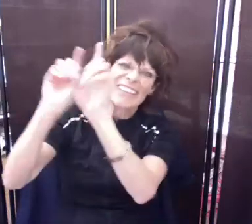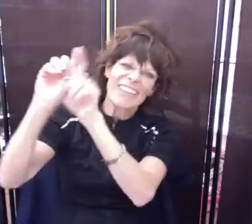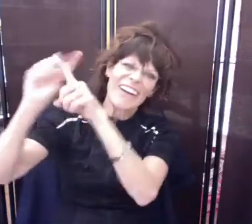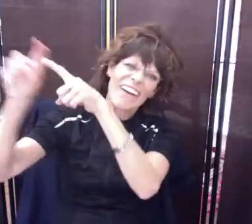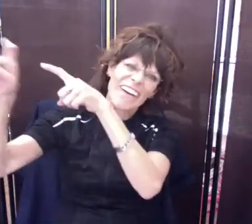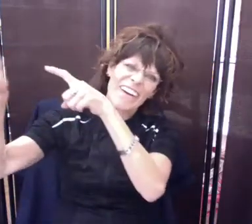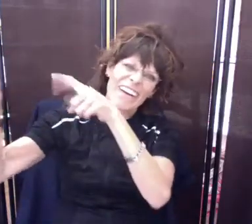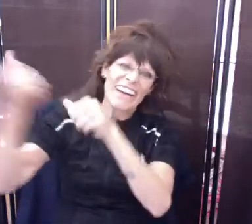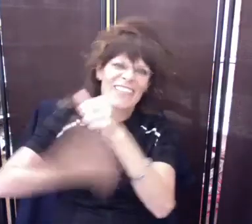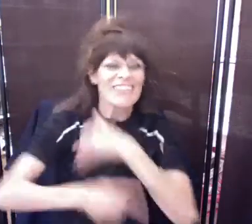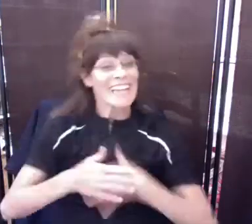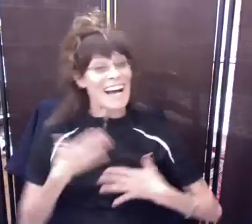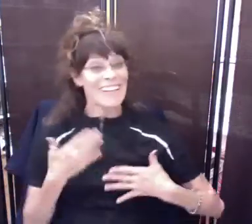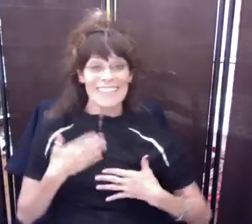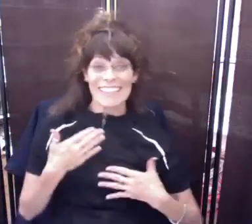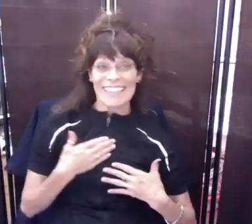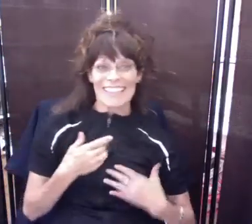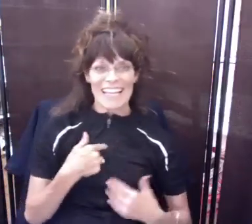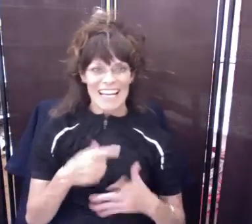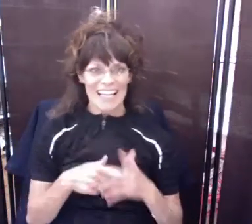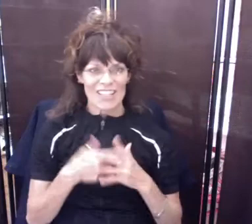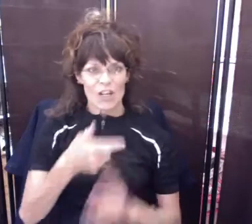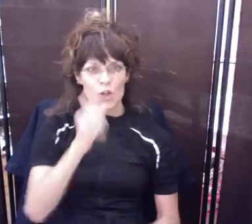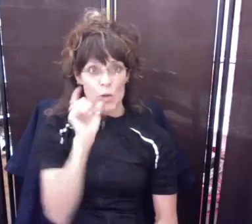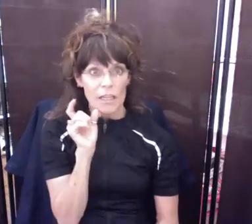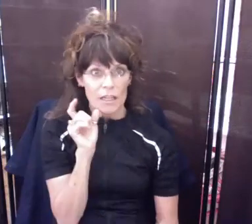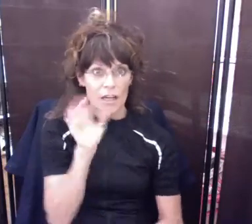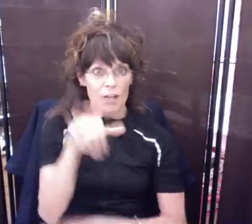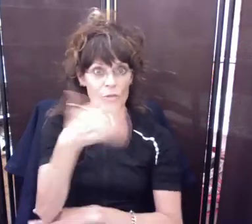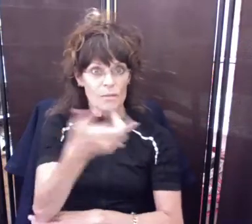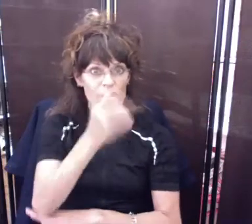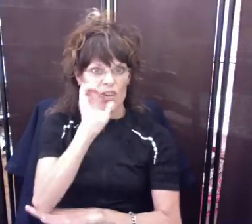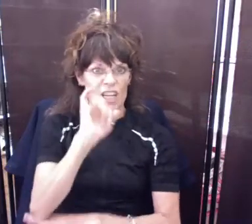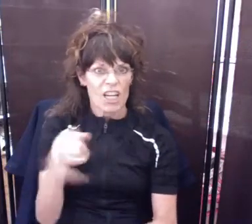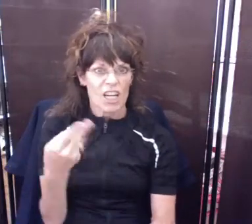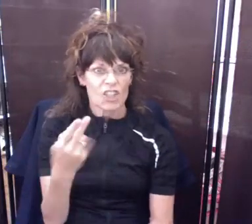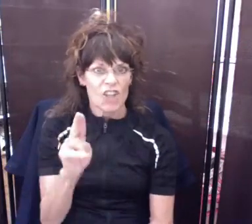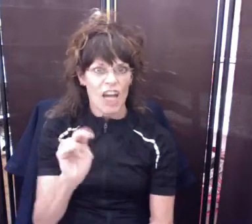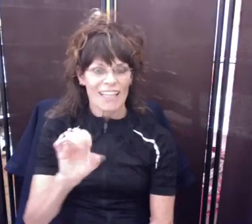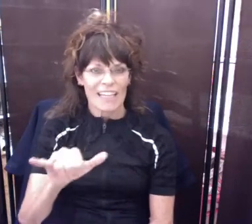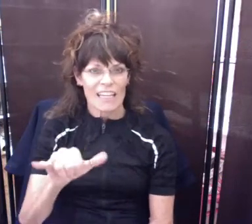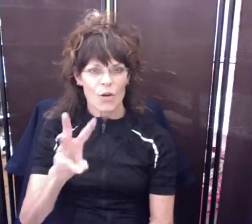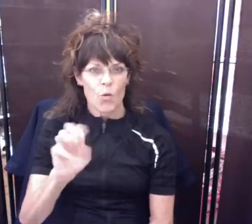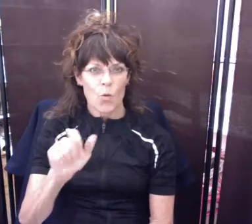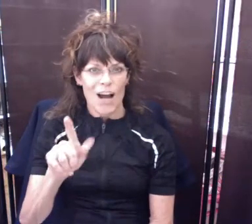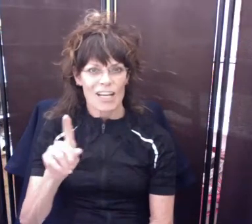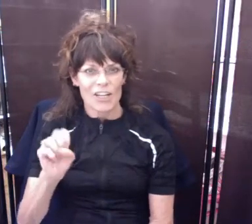cheerful. And I start drinking my Christmas drink, which was Johnny Walker Black. Anybody else have a Christmas drink but me?